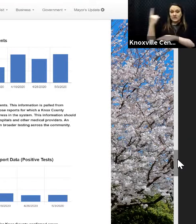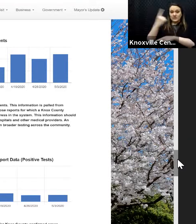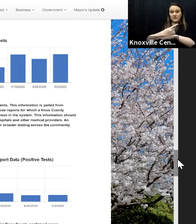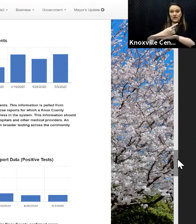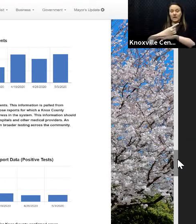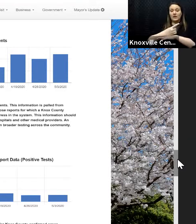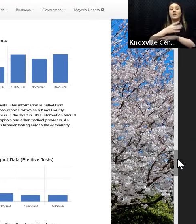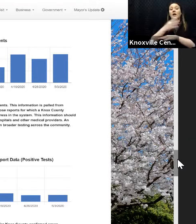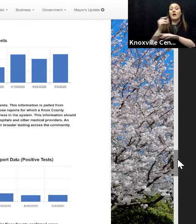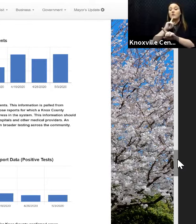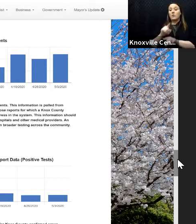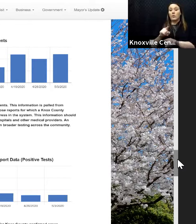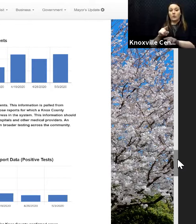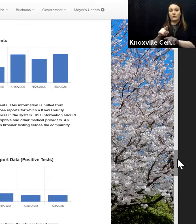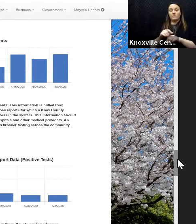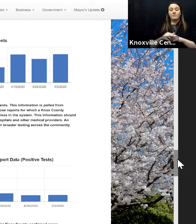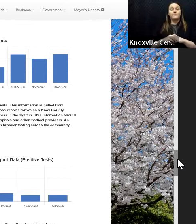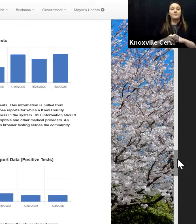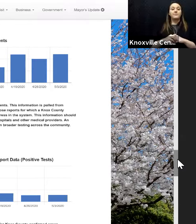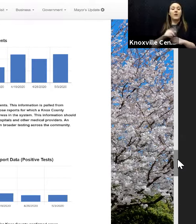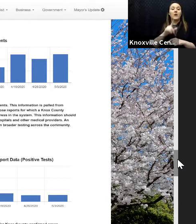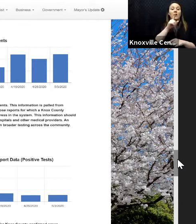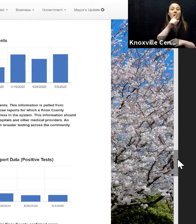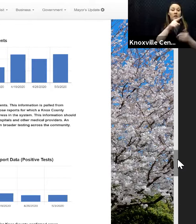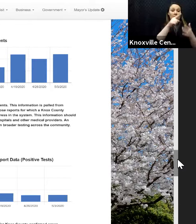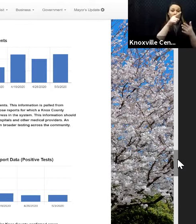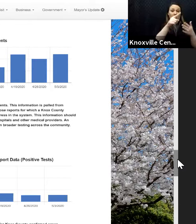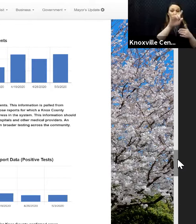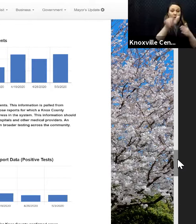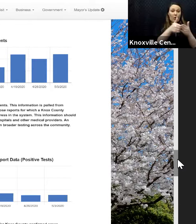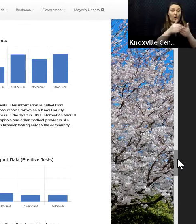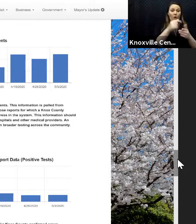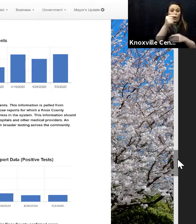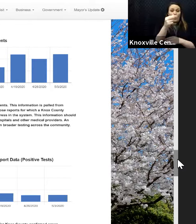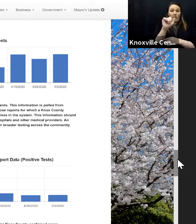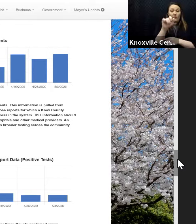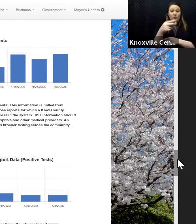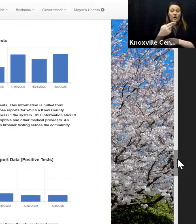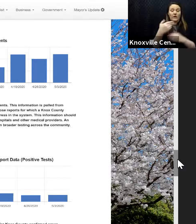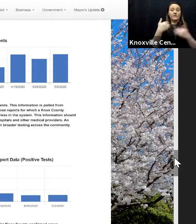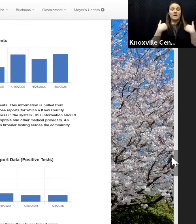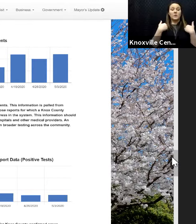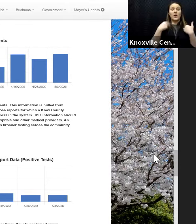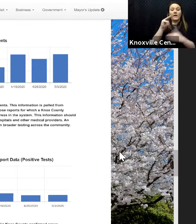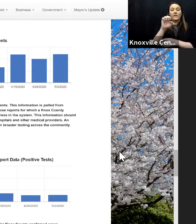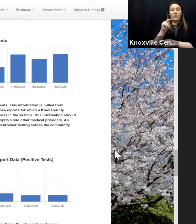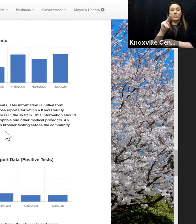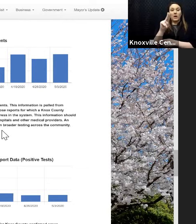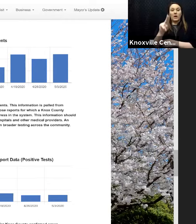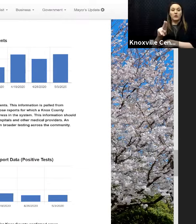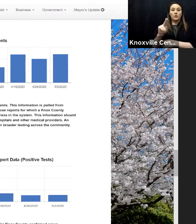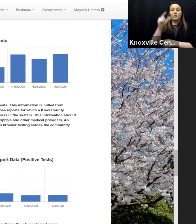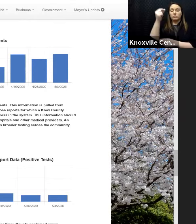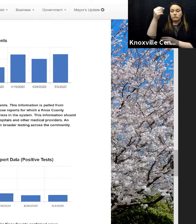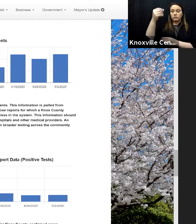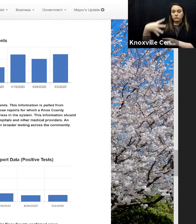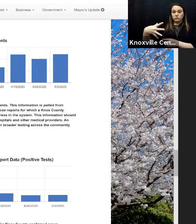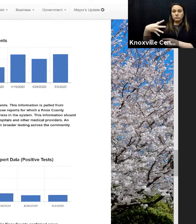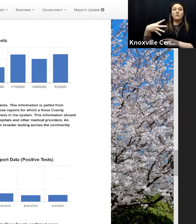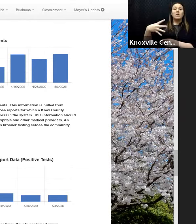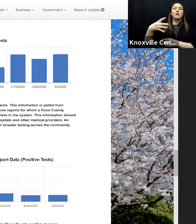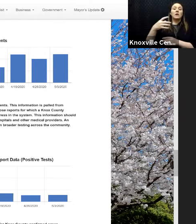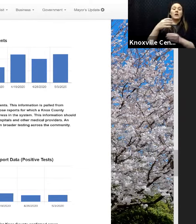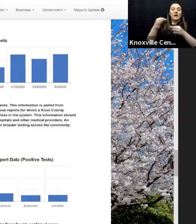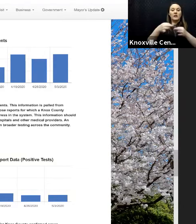of these graphs, and really for all of our metrics, we have drop-down menu that talks about the limitations of this data. For this one,